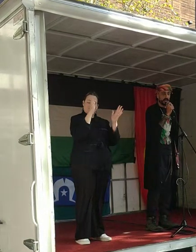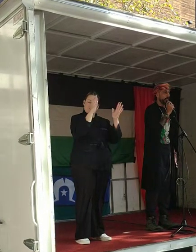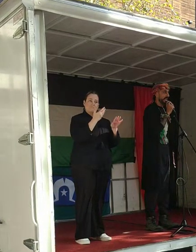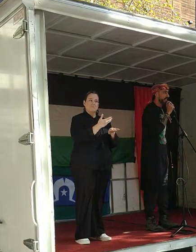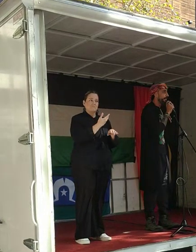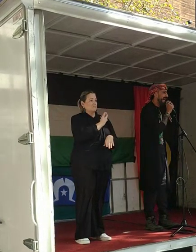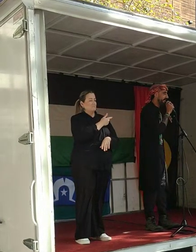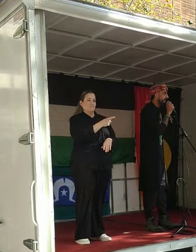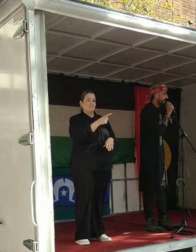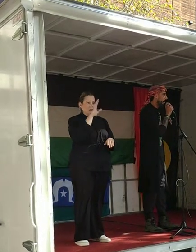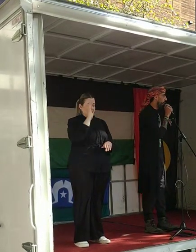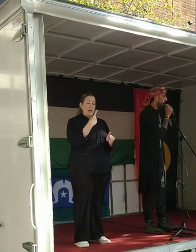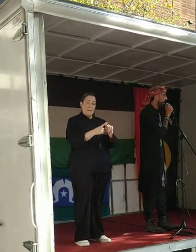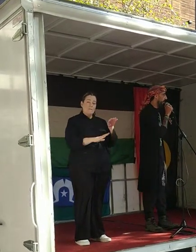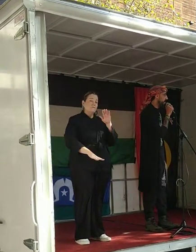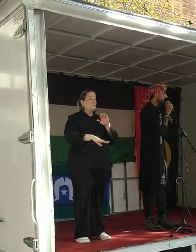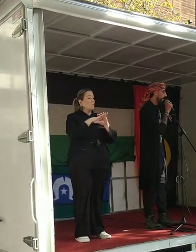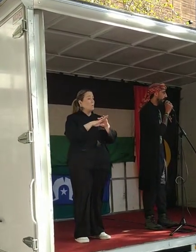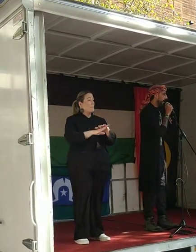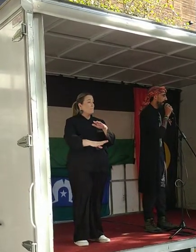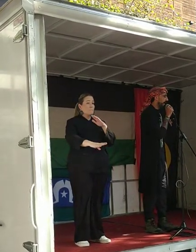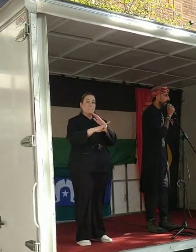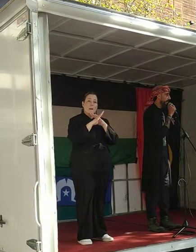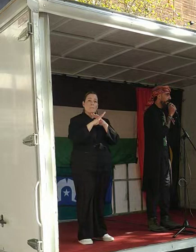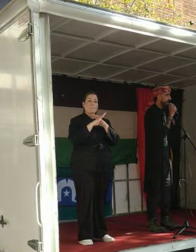a complete ban on